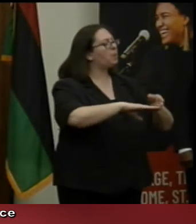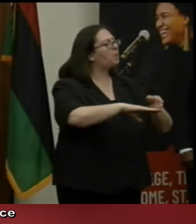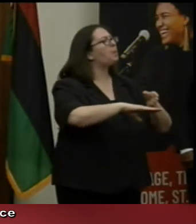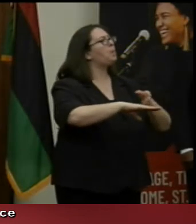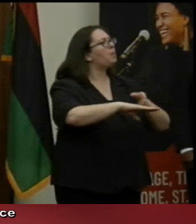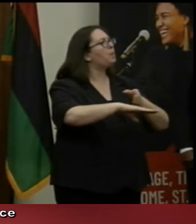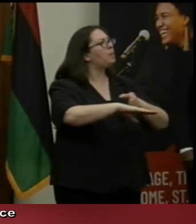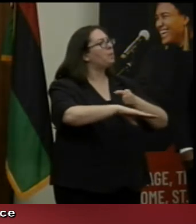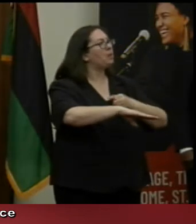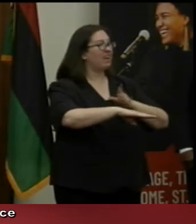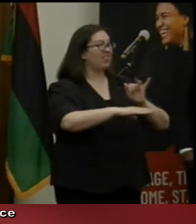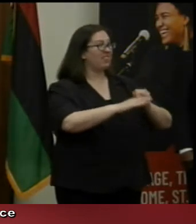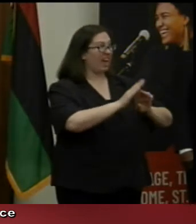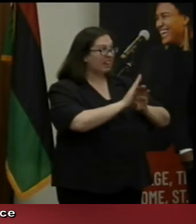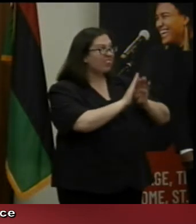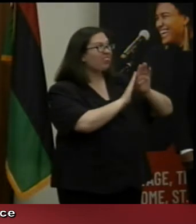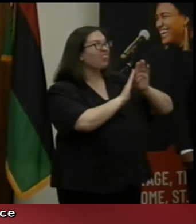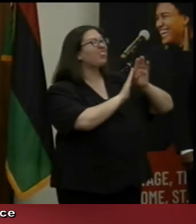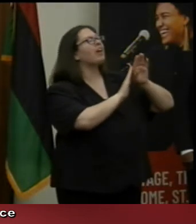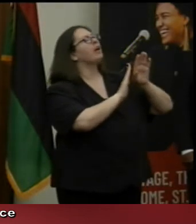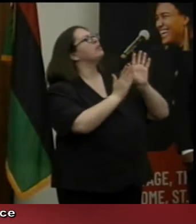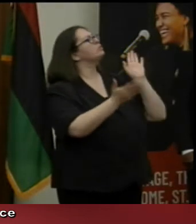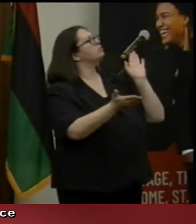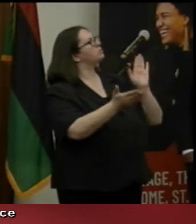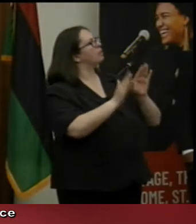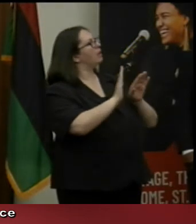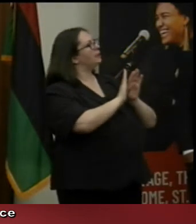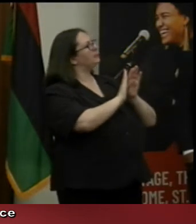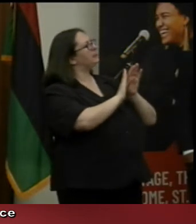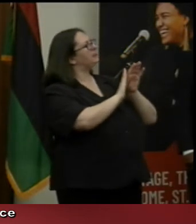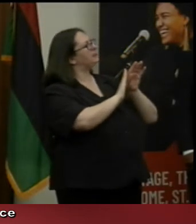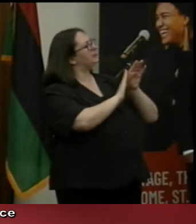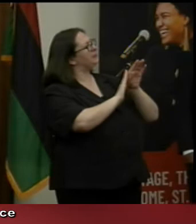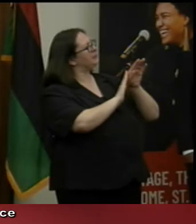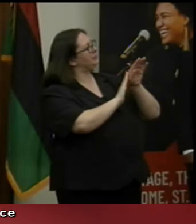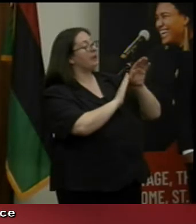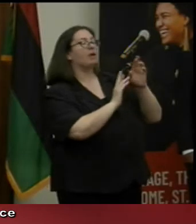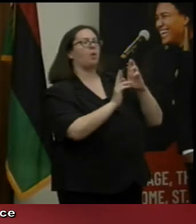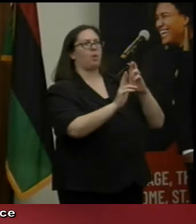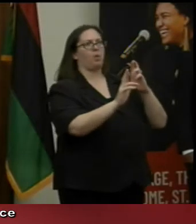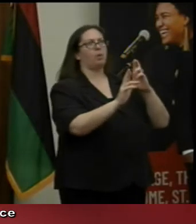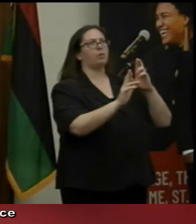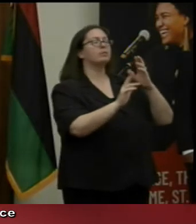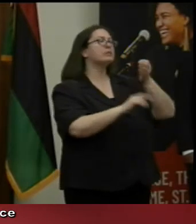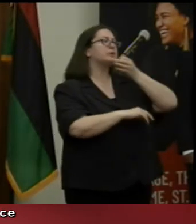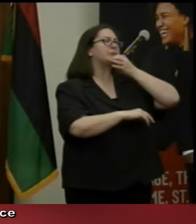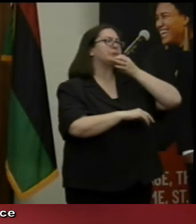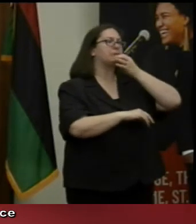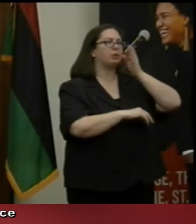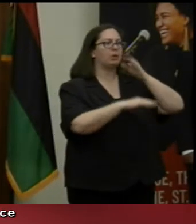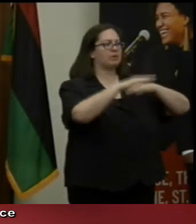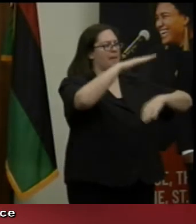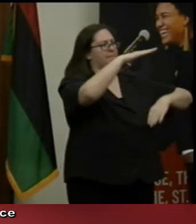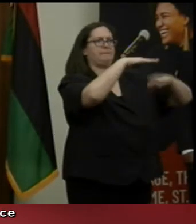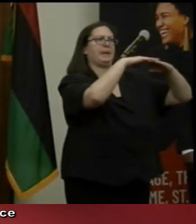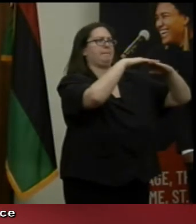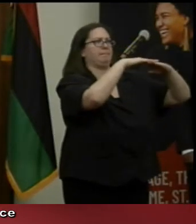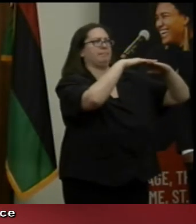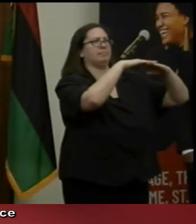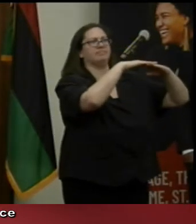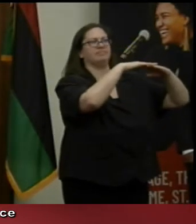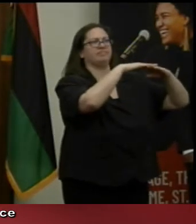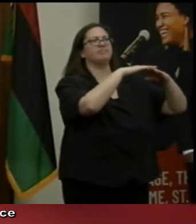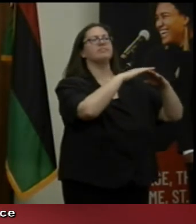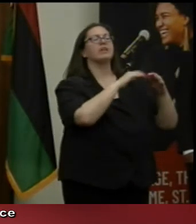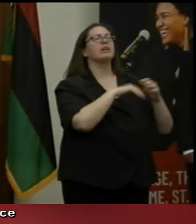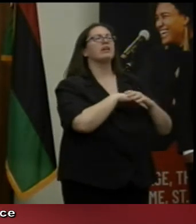the curve a bit, and hopefully we'll soon hit the peak. But we're still